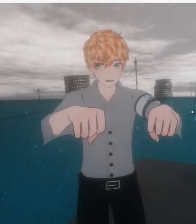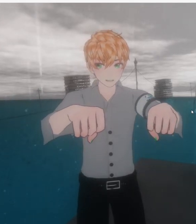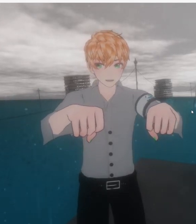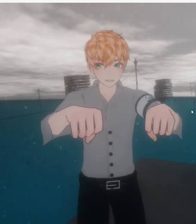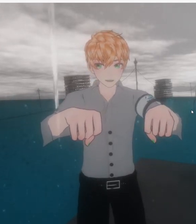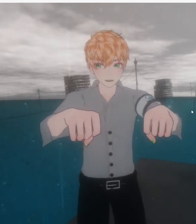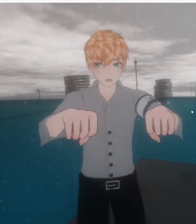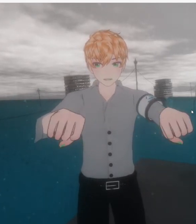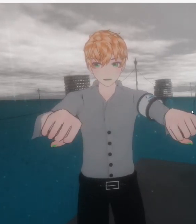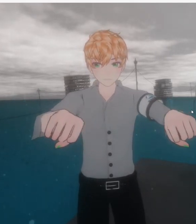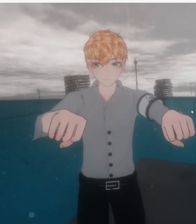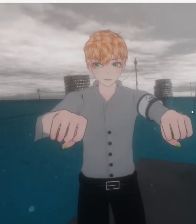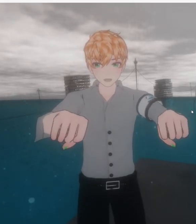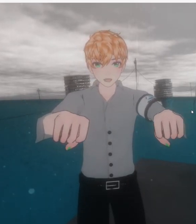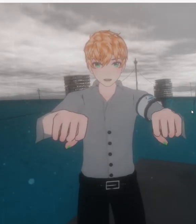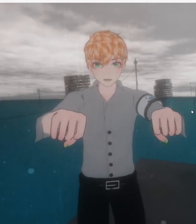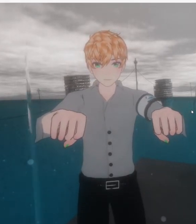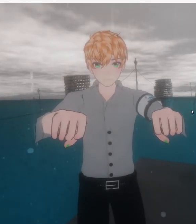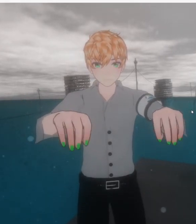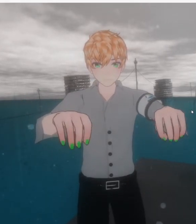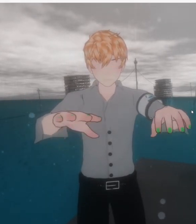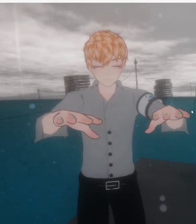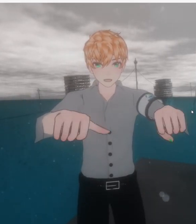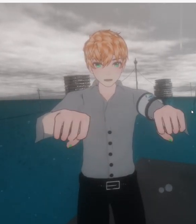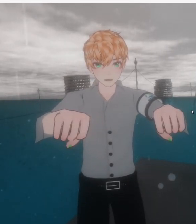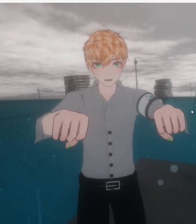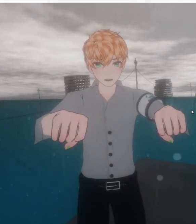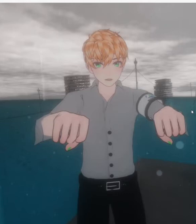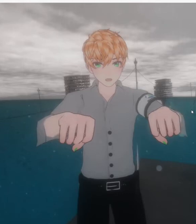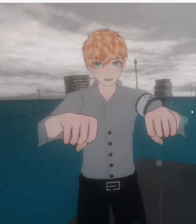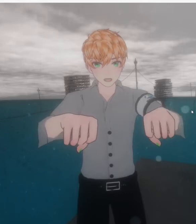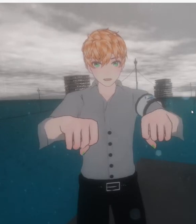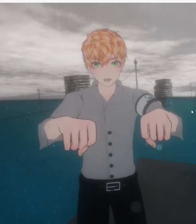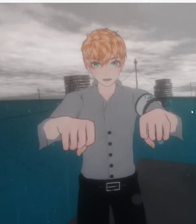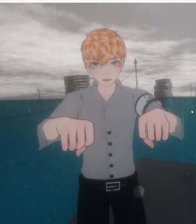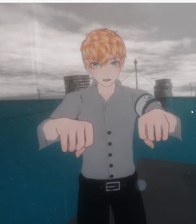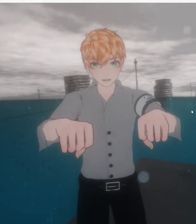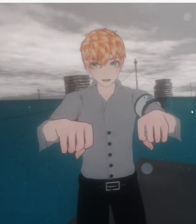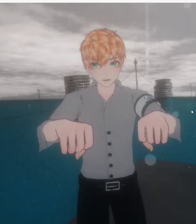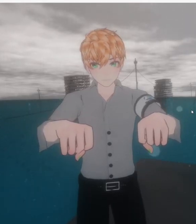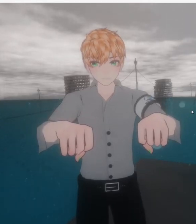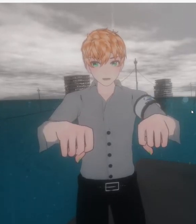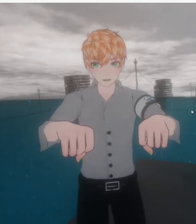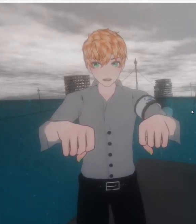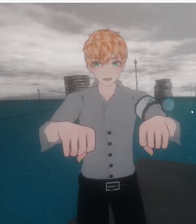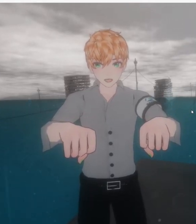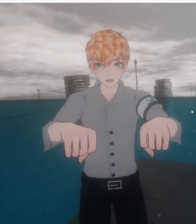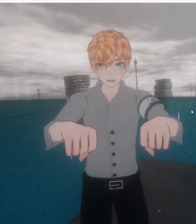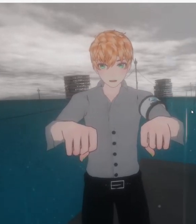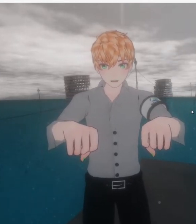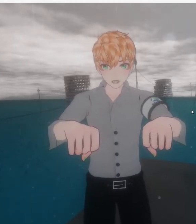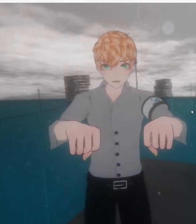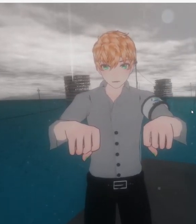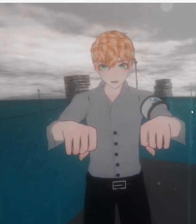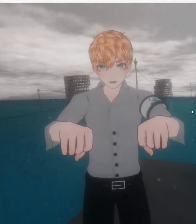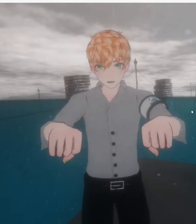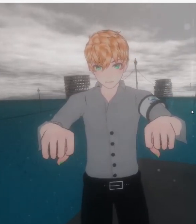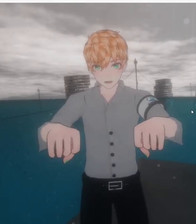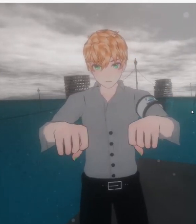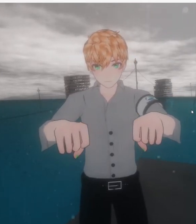as close. If my fists are in the palm down orientation, yes, I'm going on another side. Please bear with me. Then